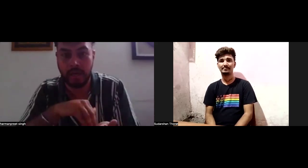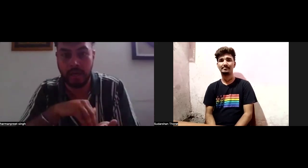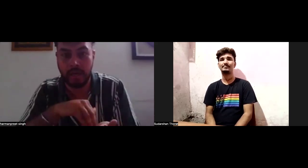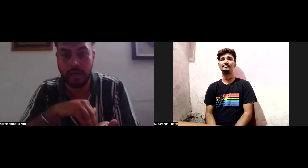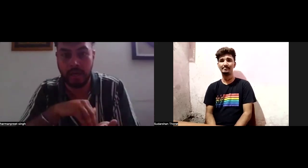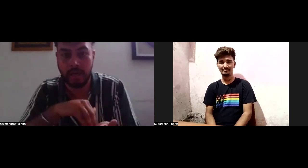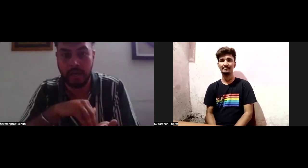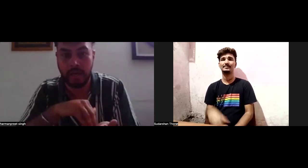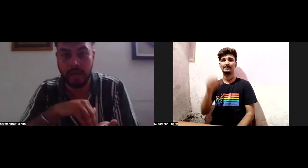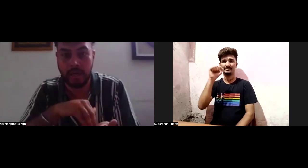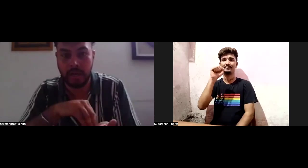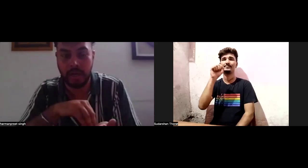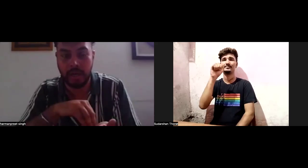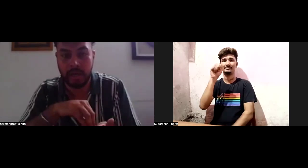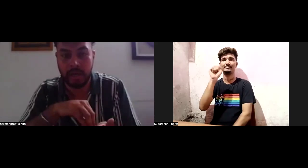Is Sai with us?